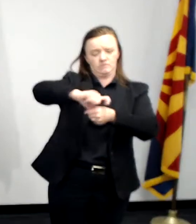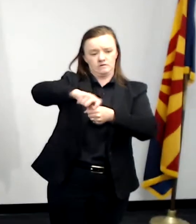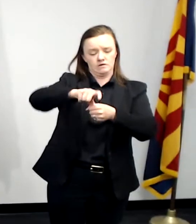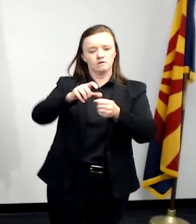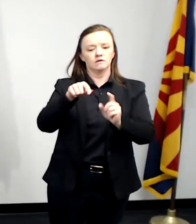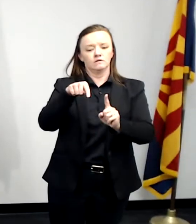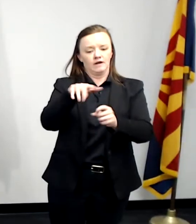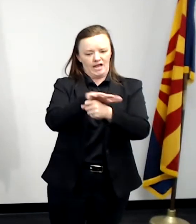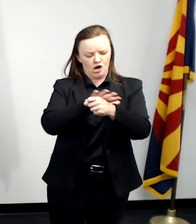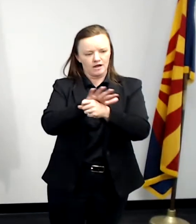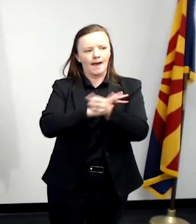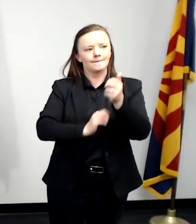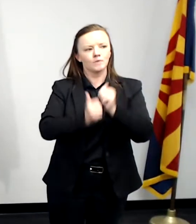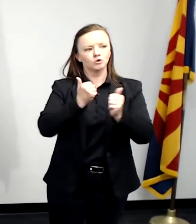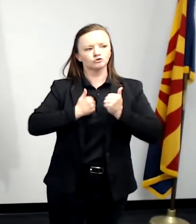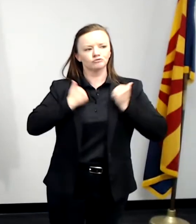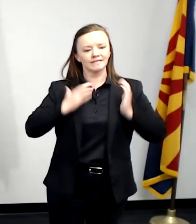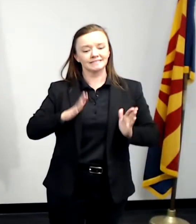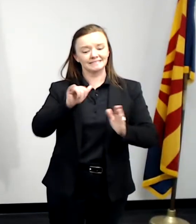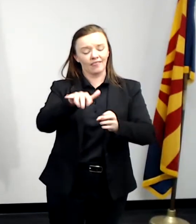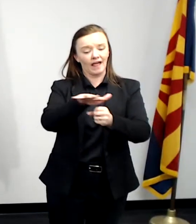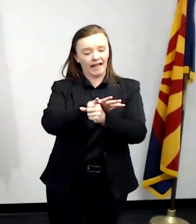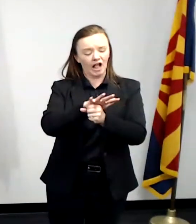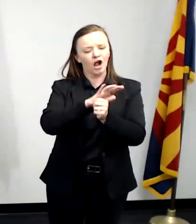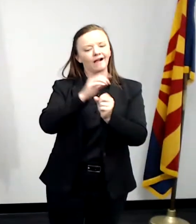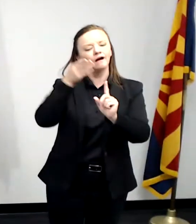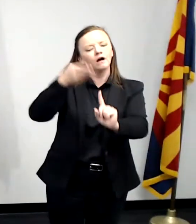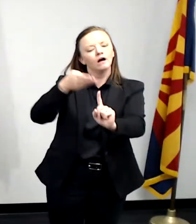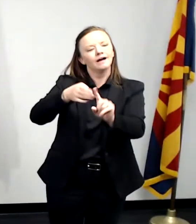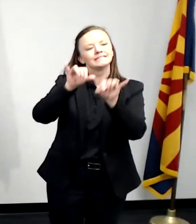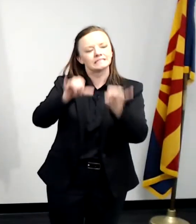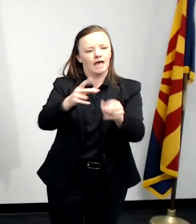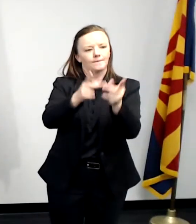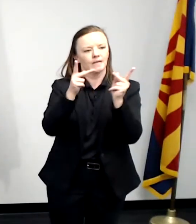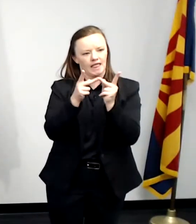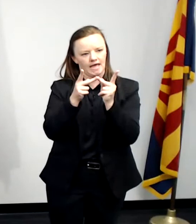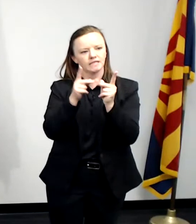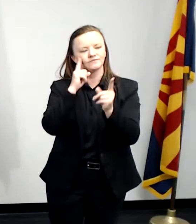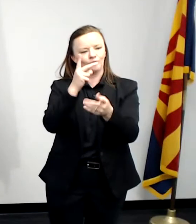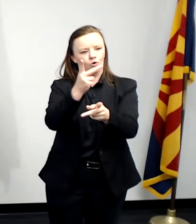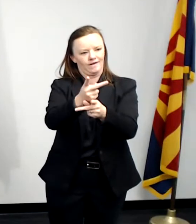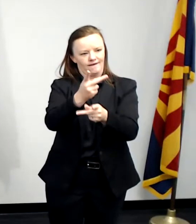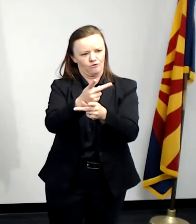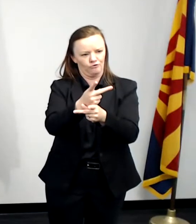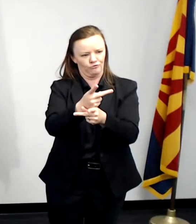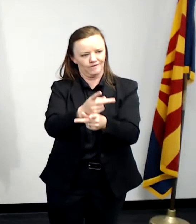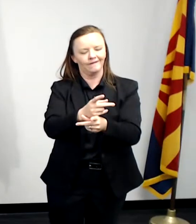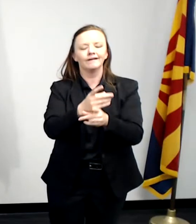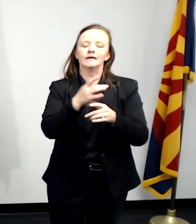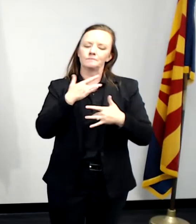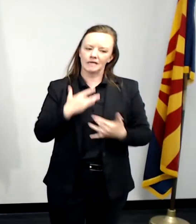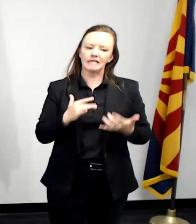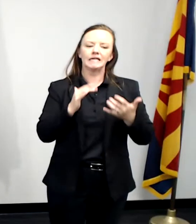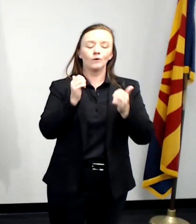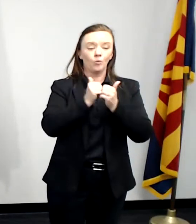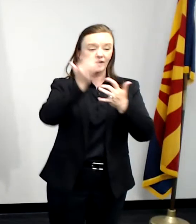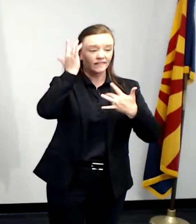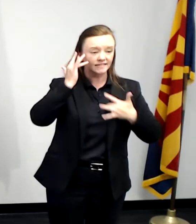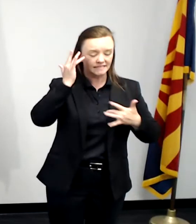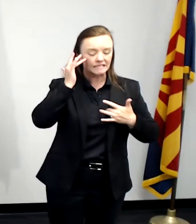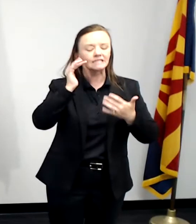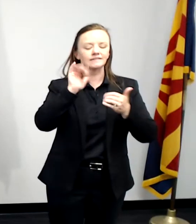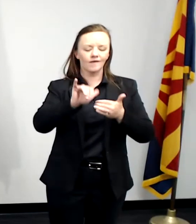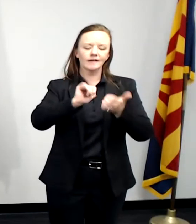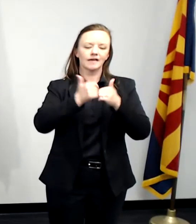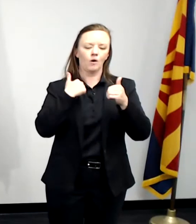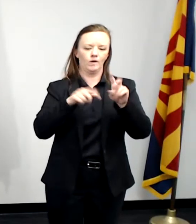healthcare services from the same place. And it's often how we break down diseases by geographic location in the